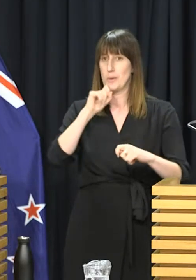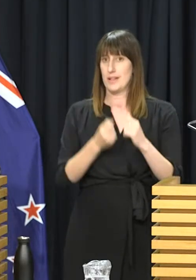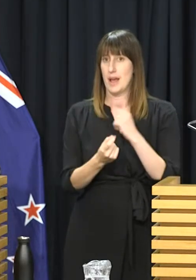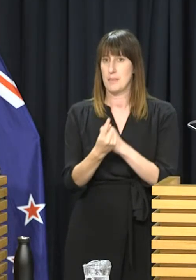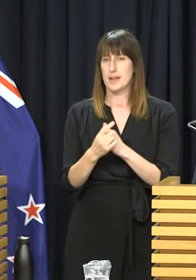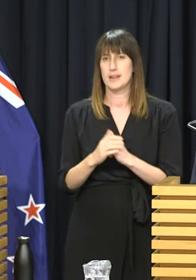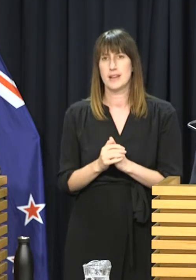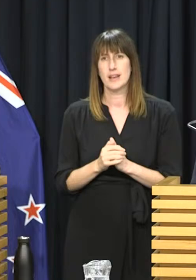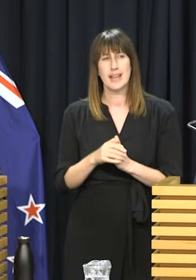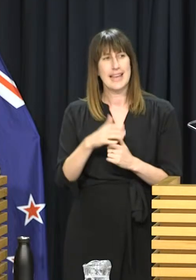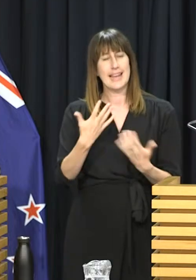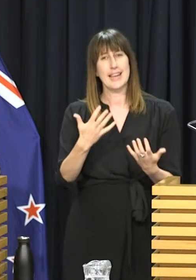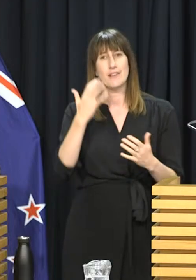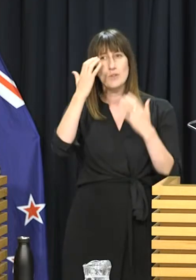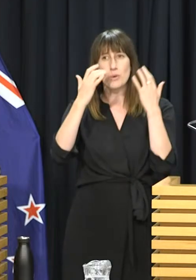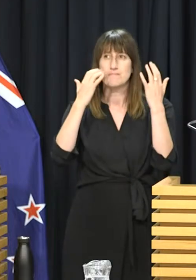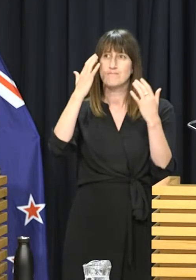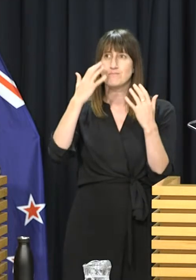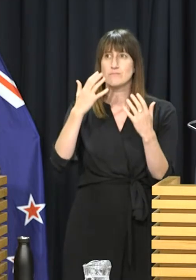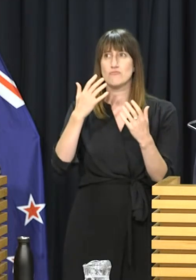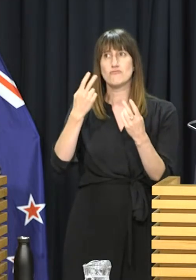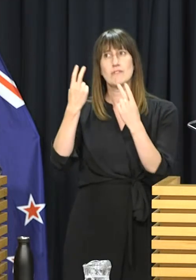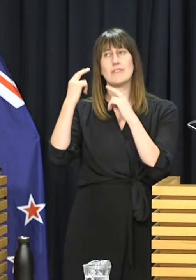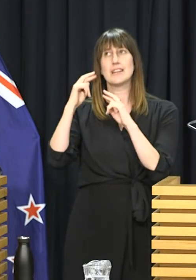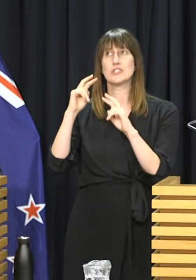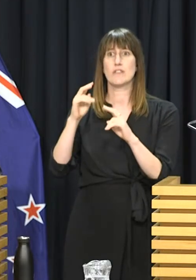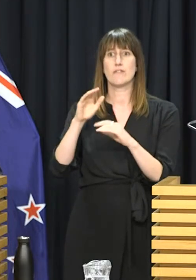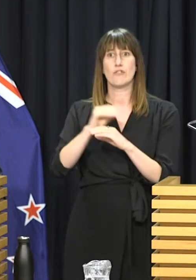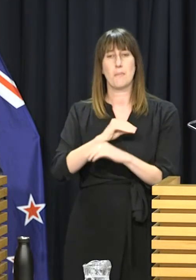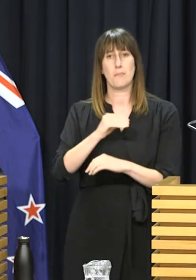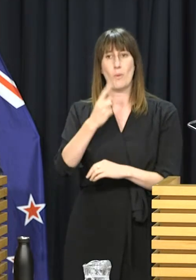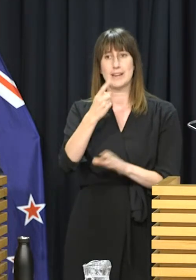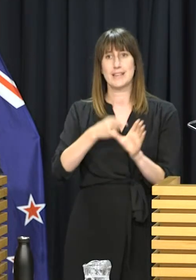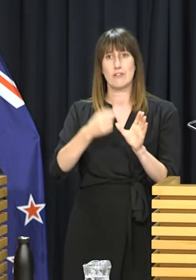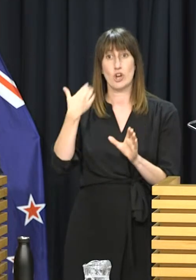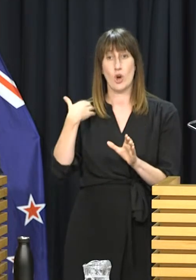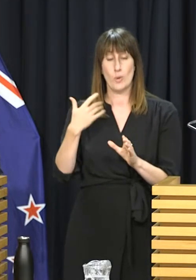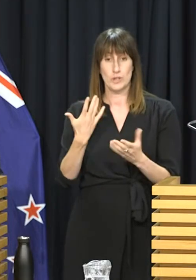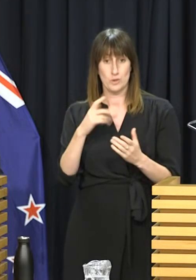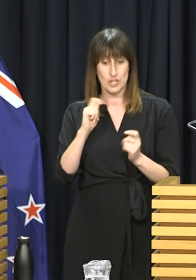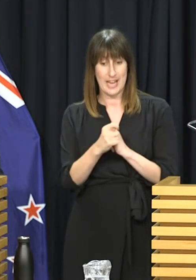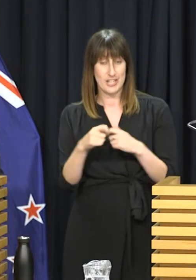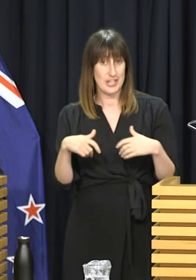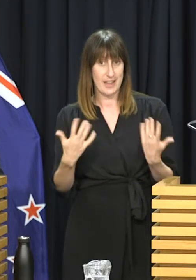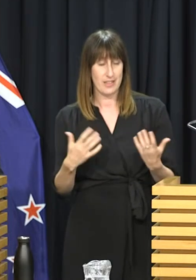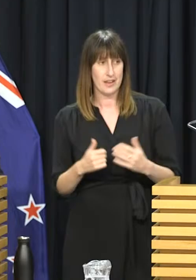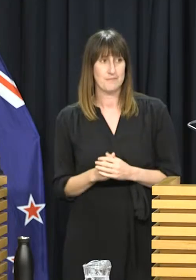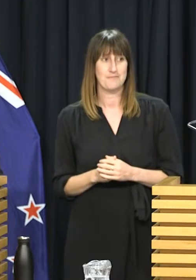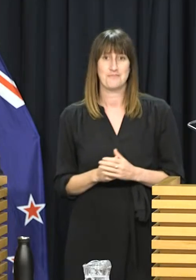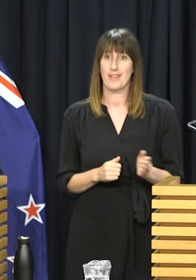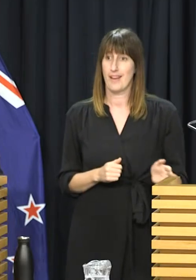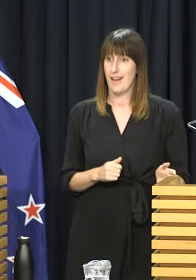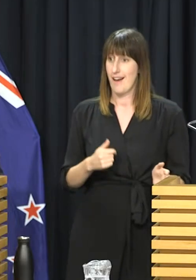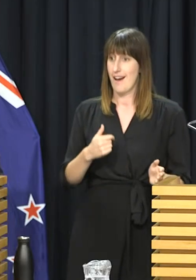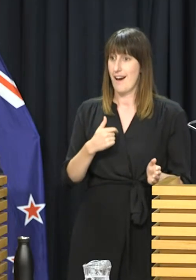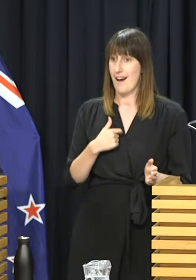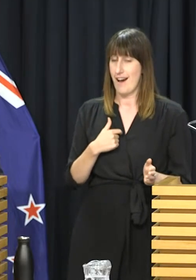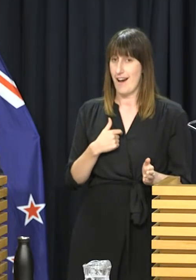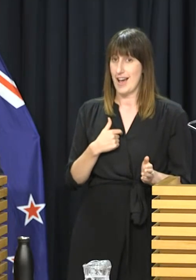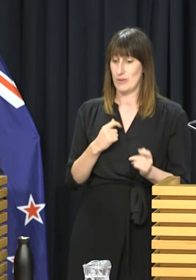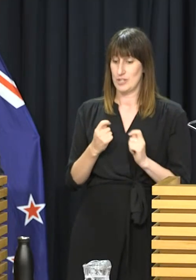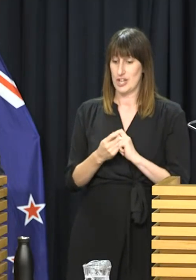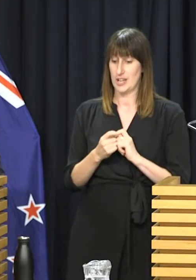own response over the last 12 months? Well, the one thing I would do differently, I say, is I would keep a record,